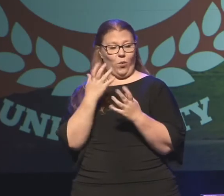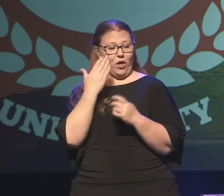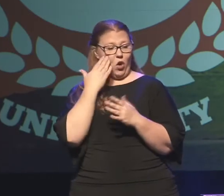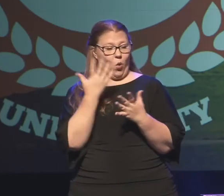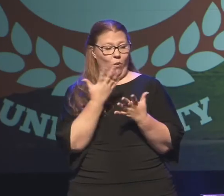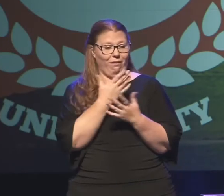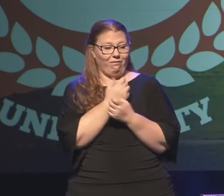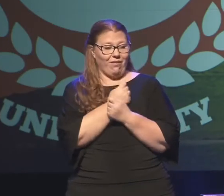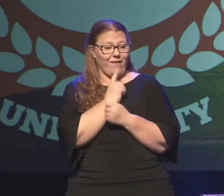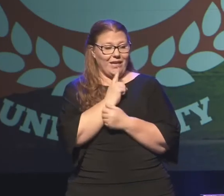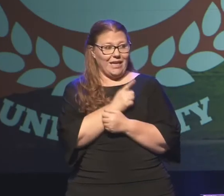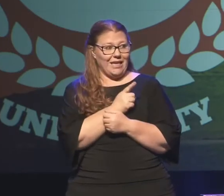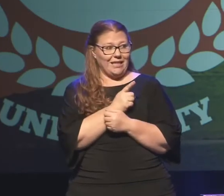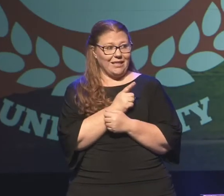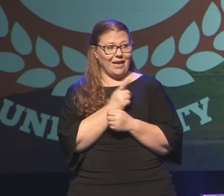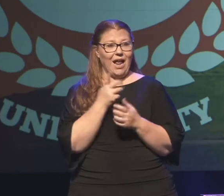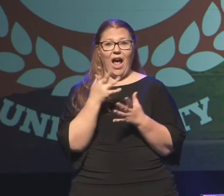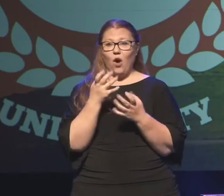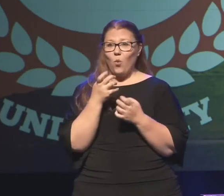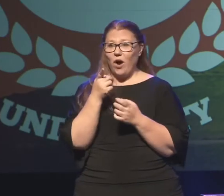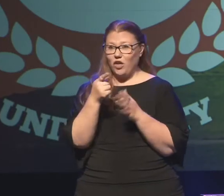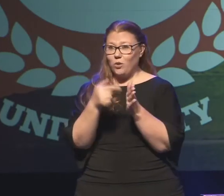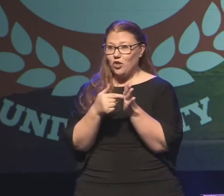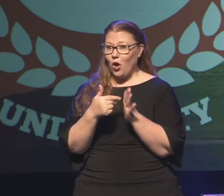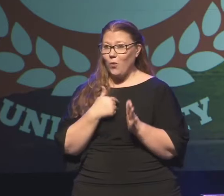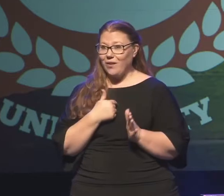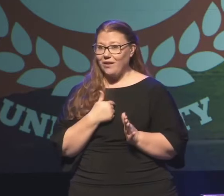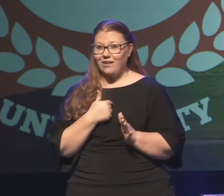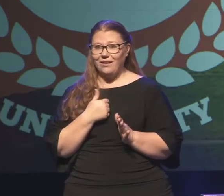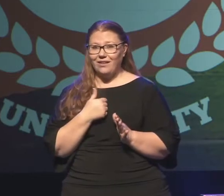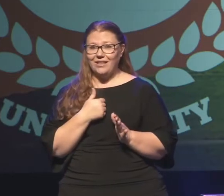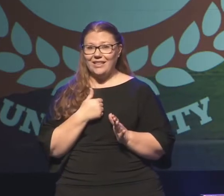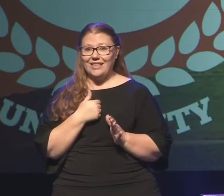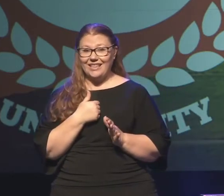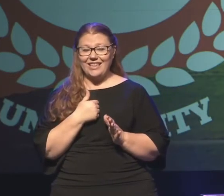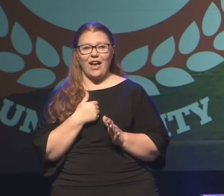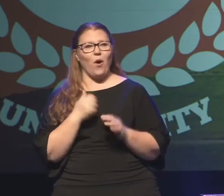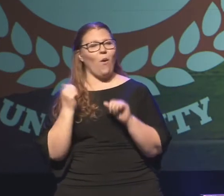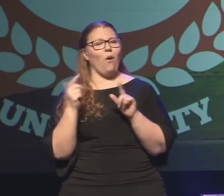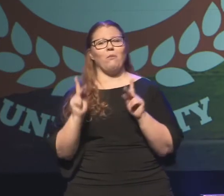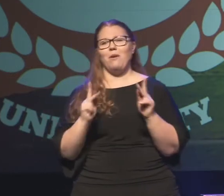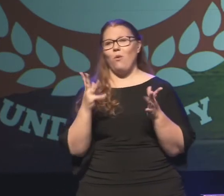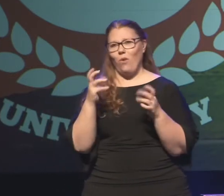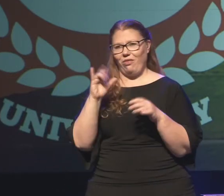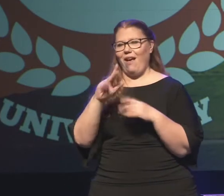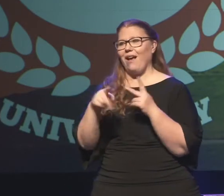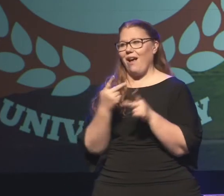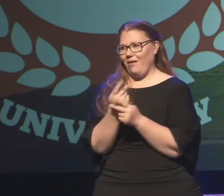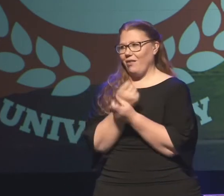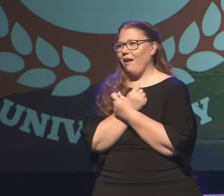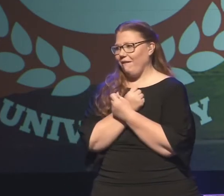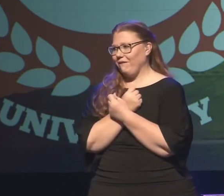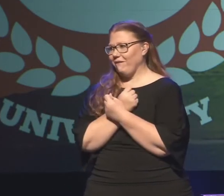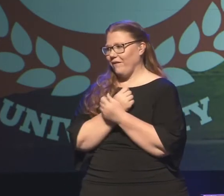line? And I want you to show me. Who doesn't want that kind of love?